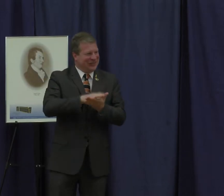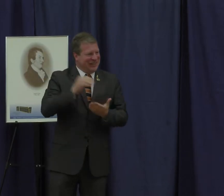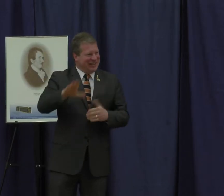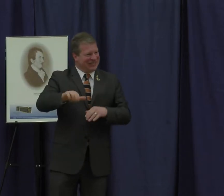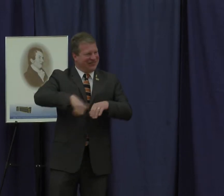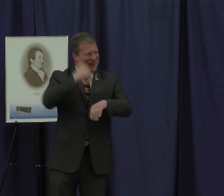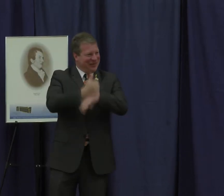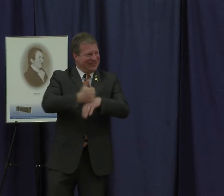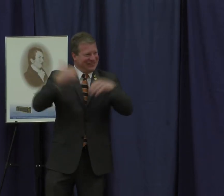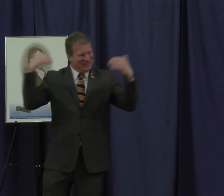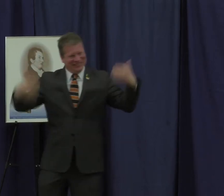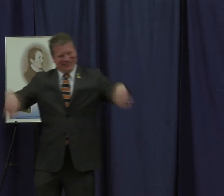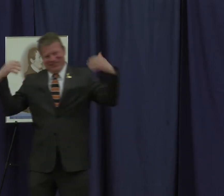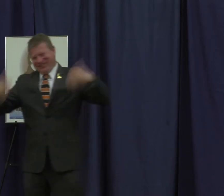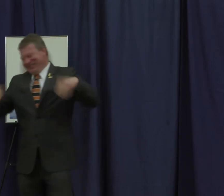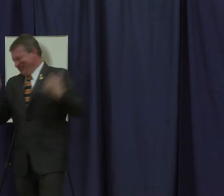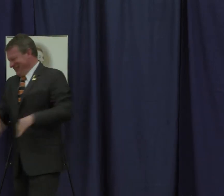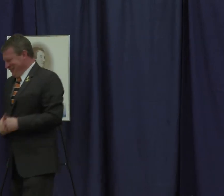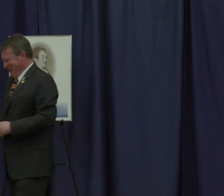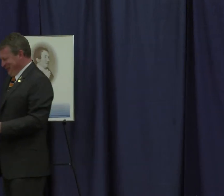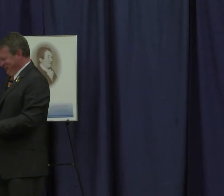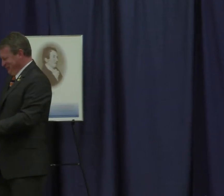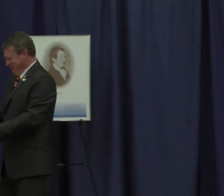200th anniversary of the founding of the school.